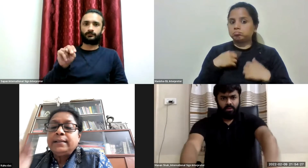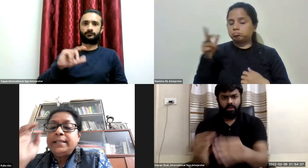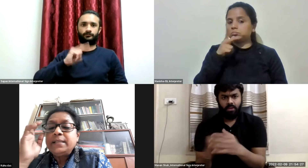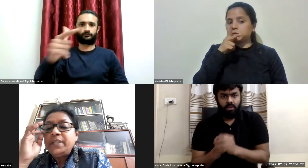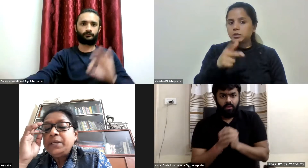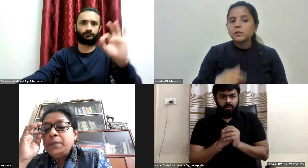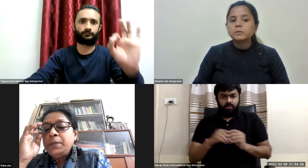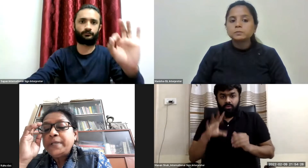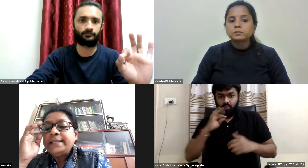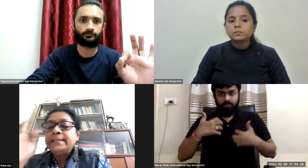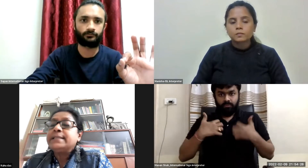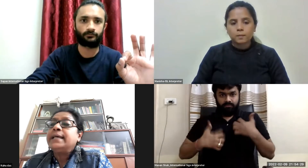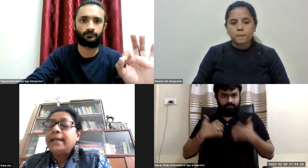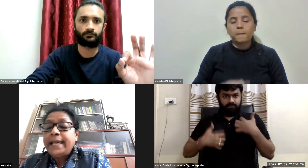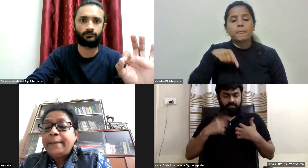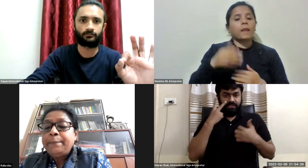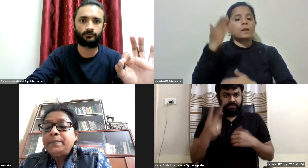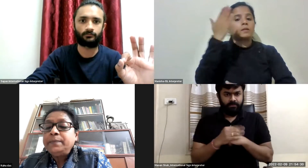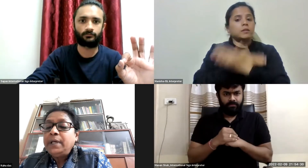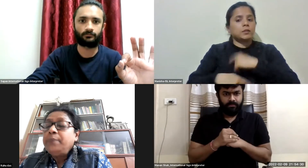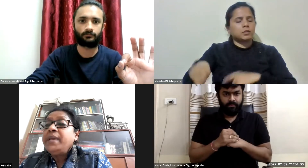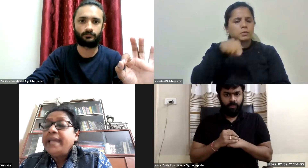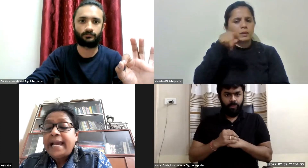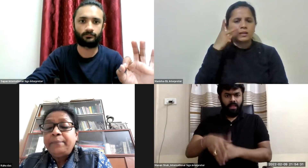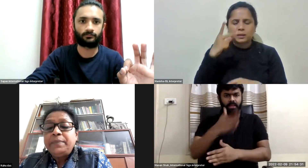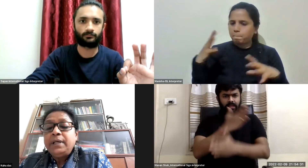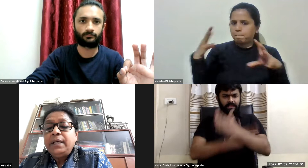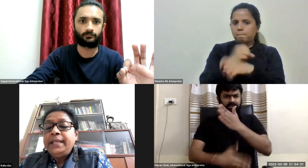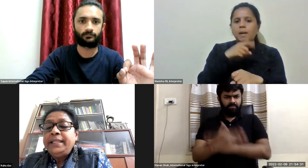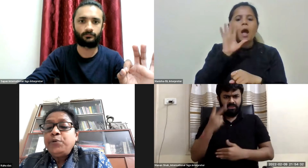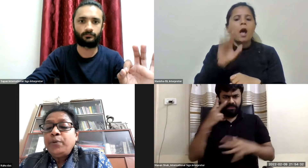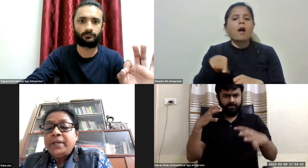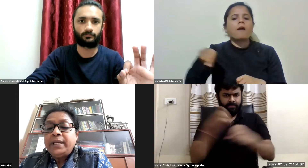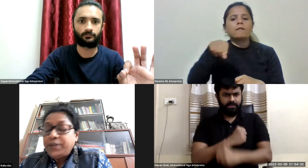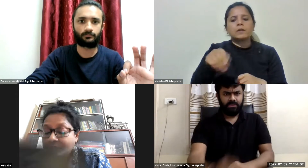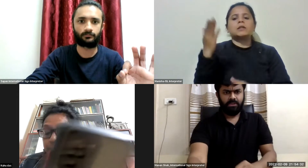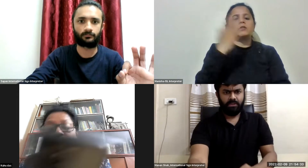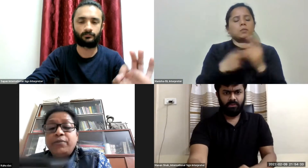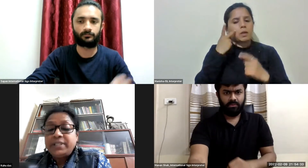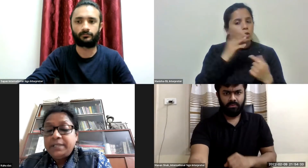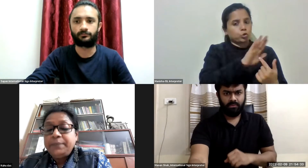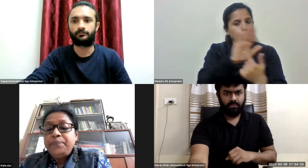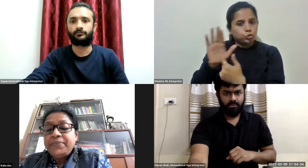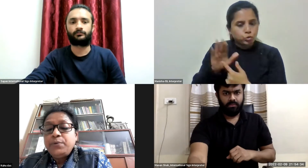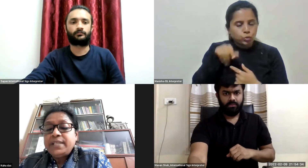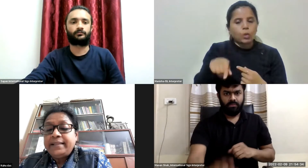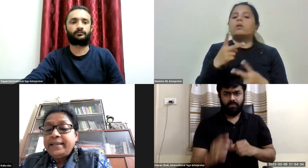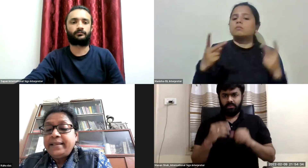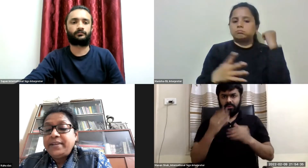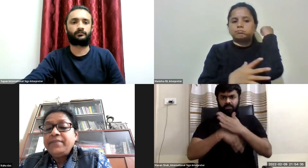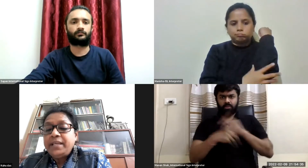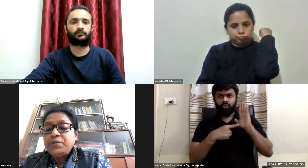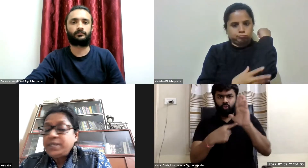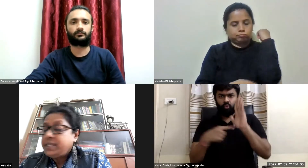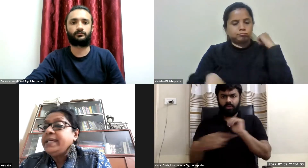that disability presents a gap, big gap, in the economic literature of poverty, which I